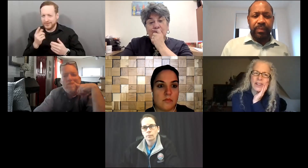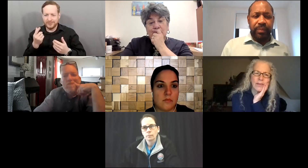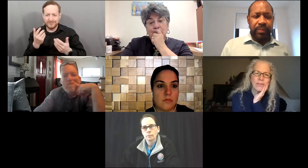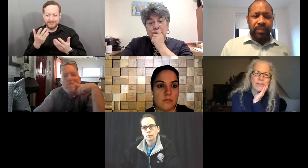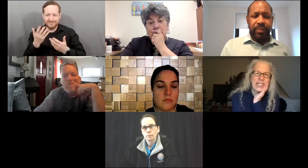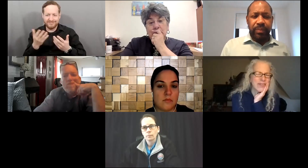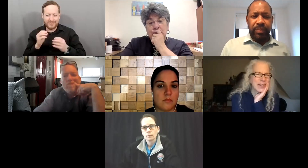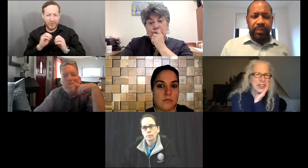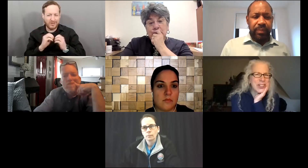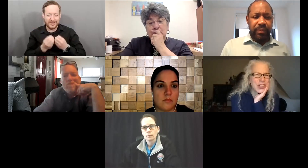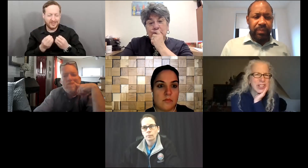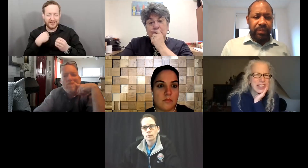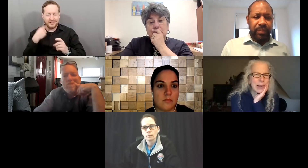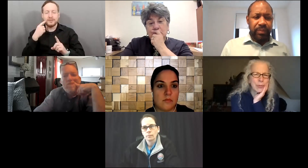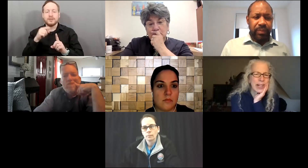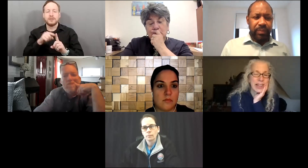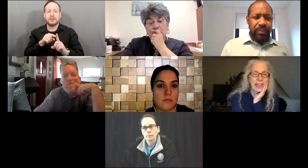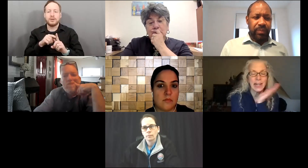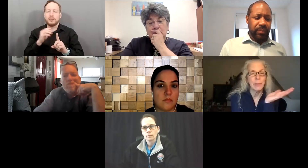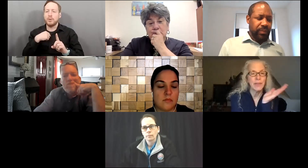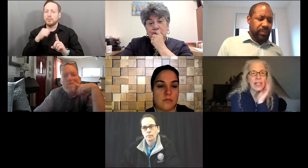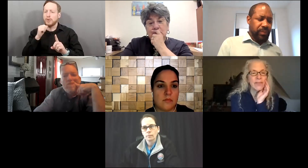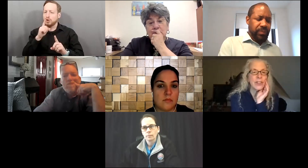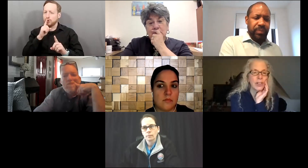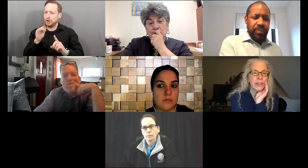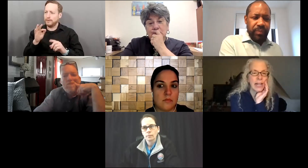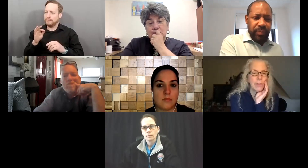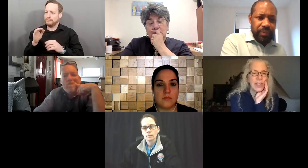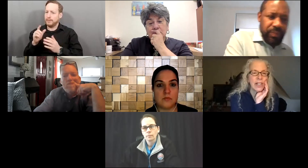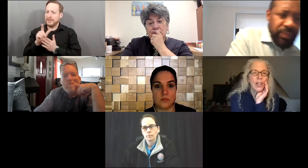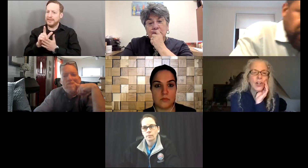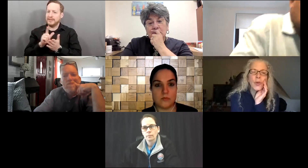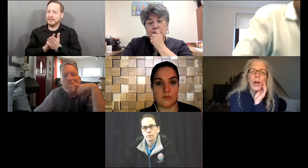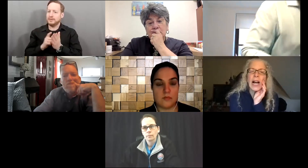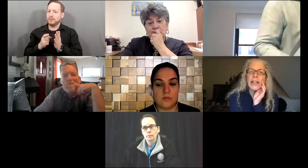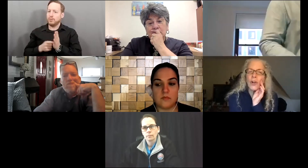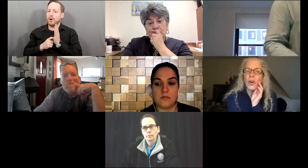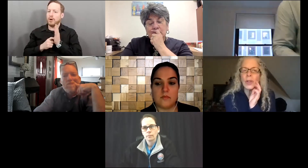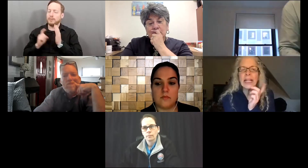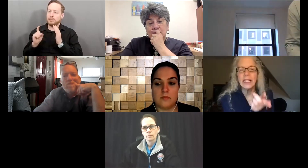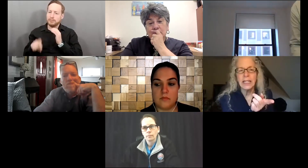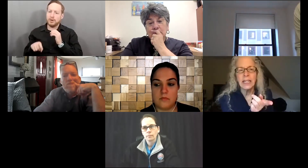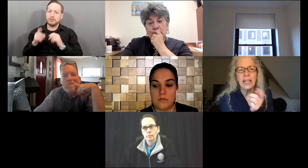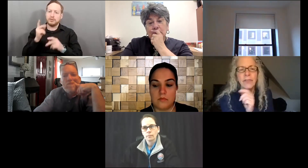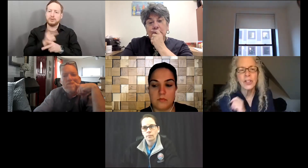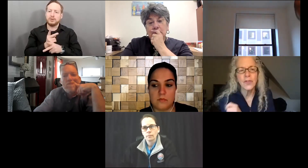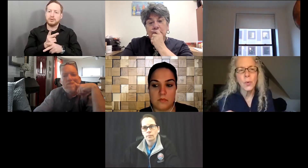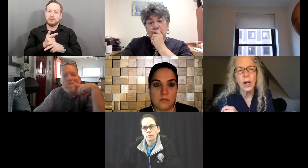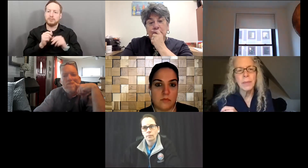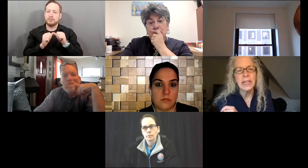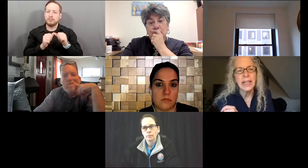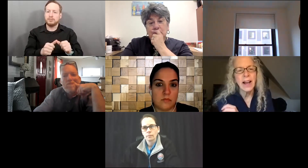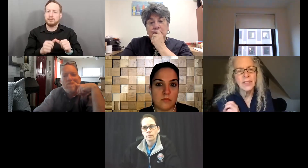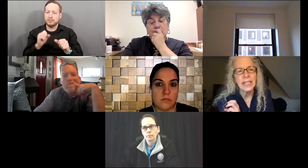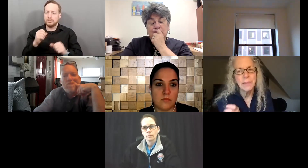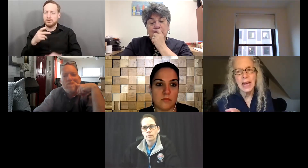as a, is it a foundation? Now I'm trying to think of the name of the official name of it. So I don't know legally if there's a